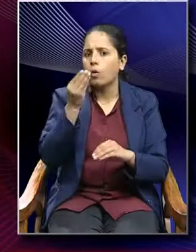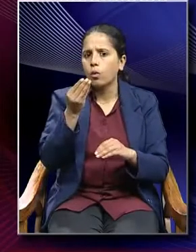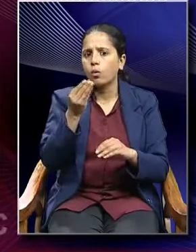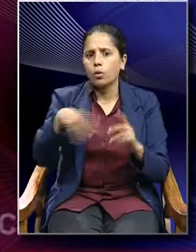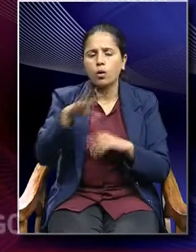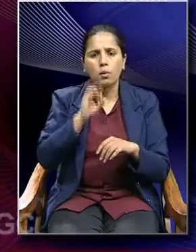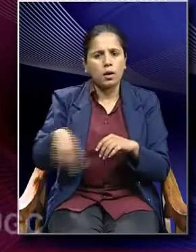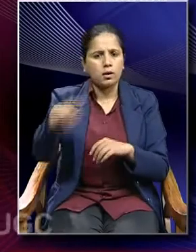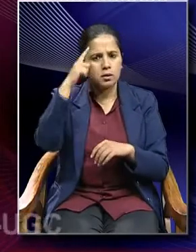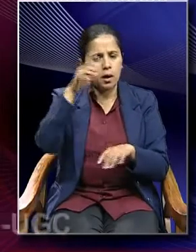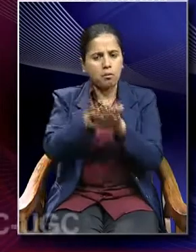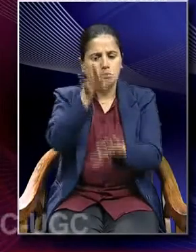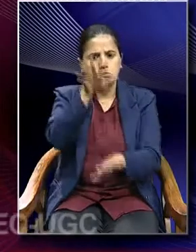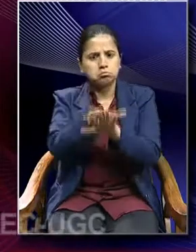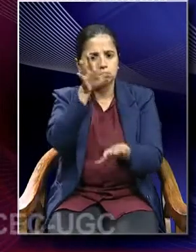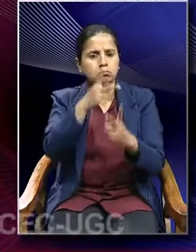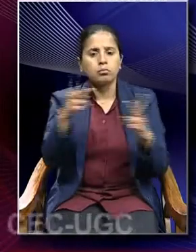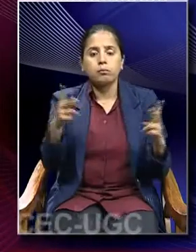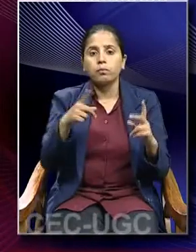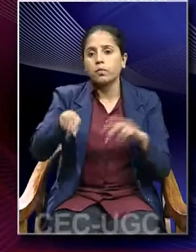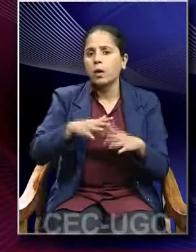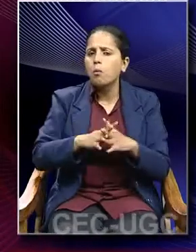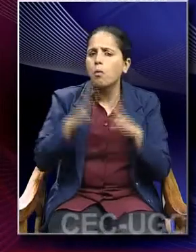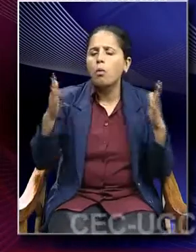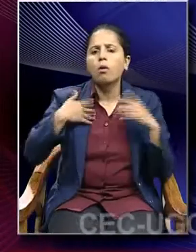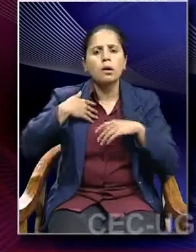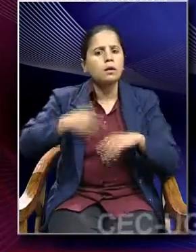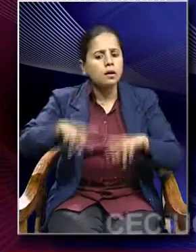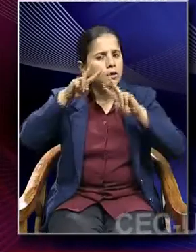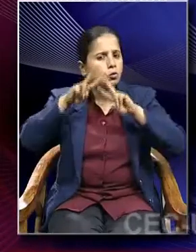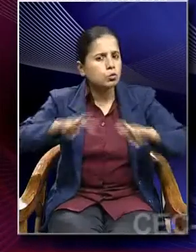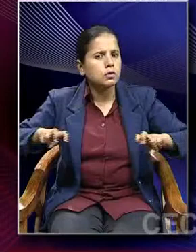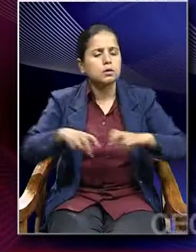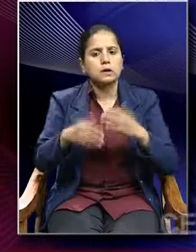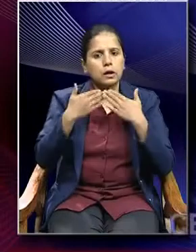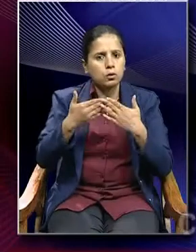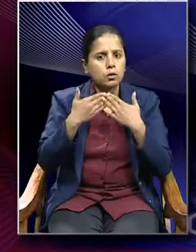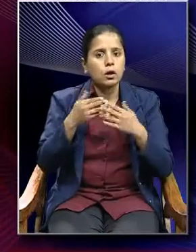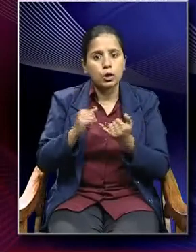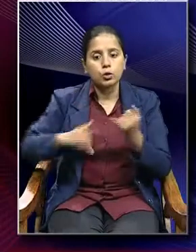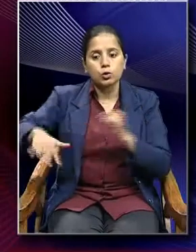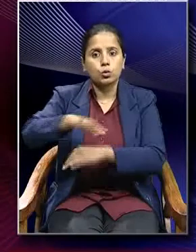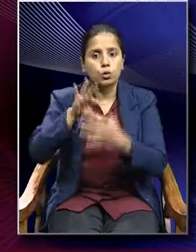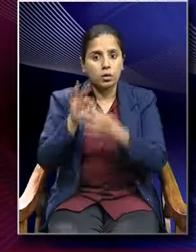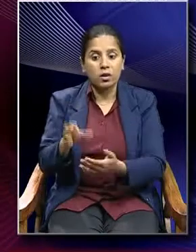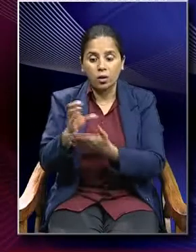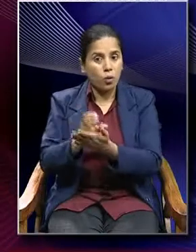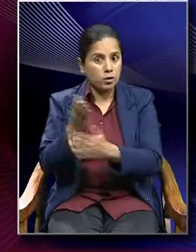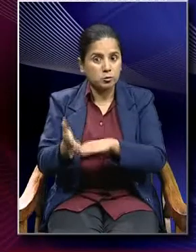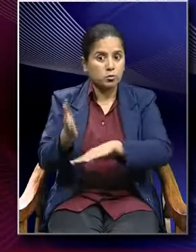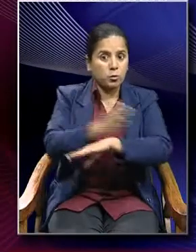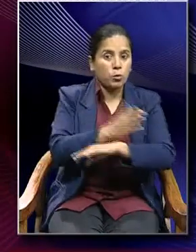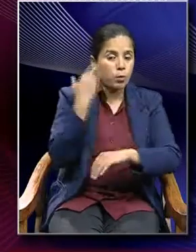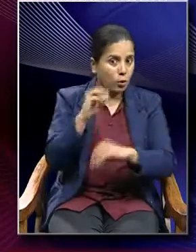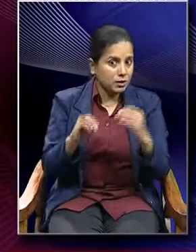the level of abstraction. So much of the study of society before the discipline of sociology